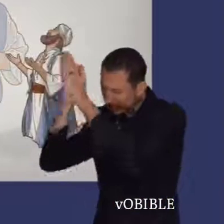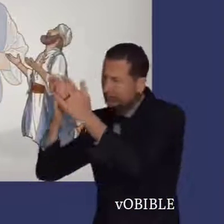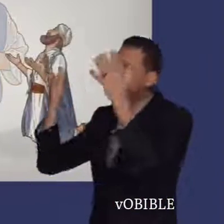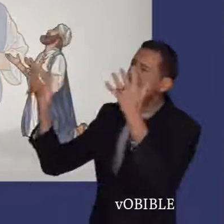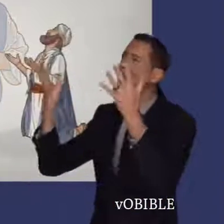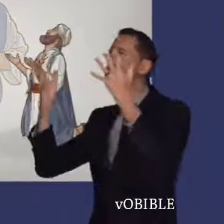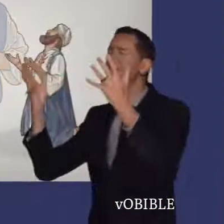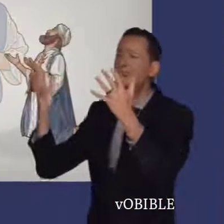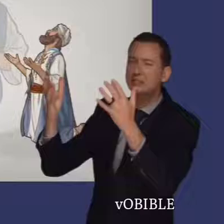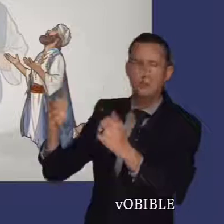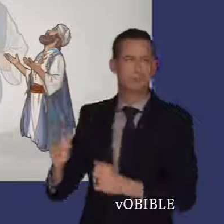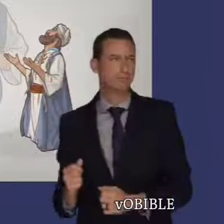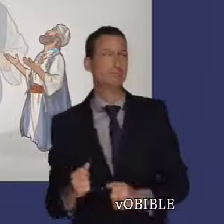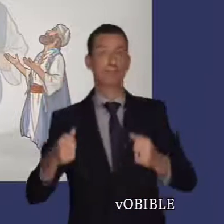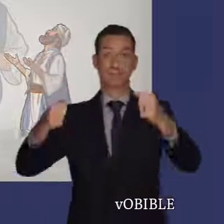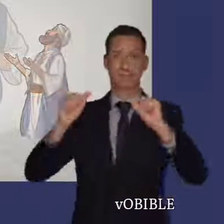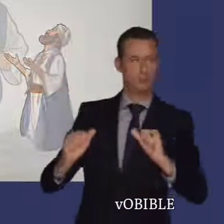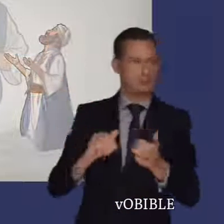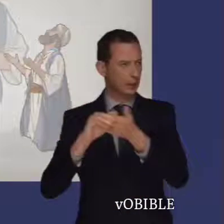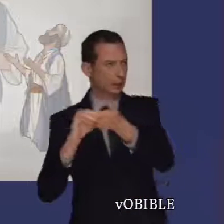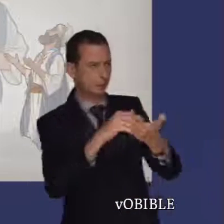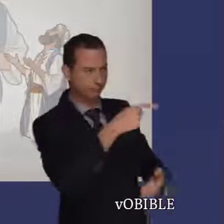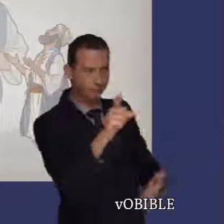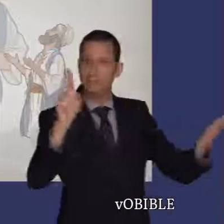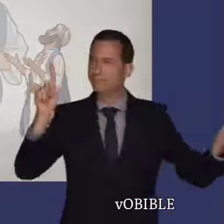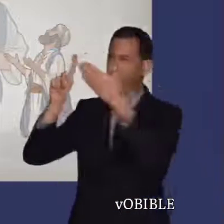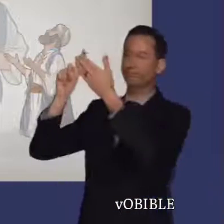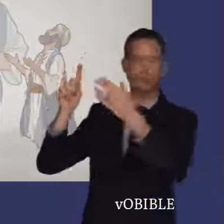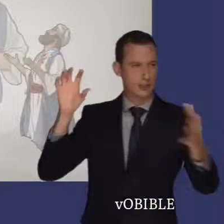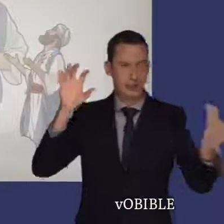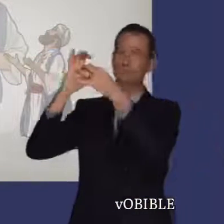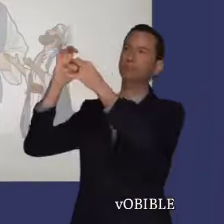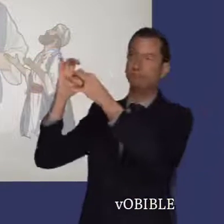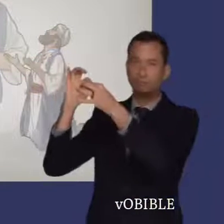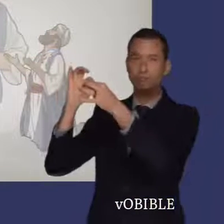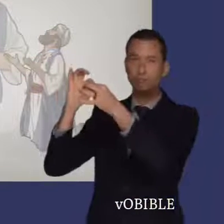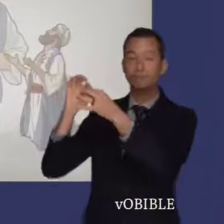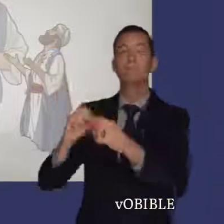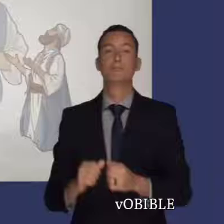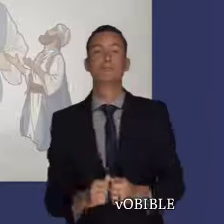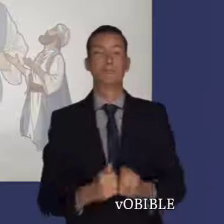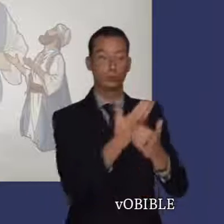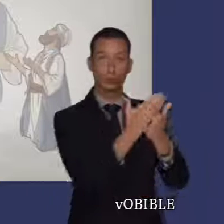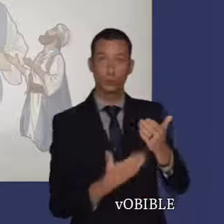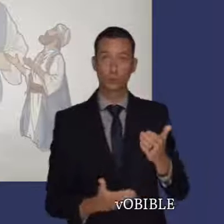approached Jehovah in public prayer, and action was taken to restore the spiritual condition of the people.